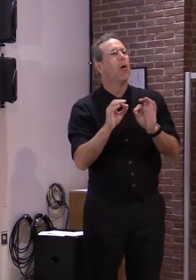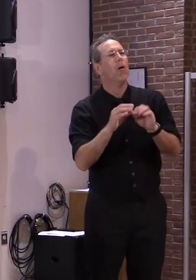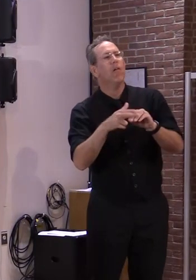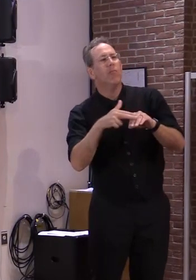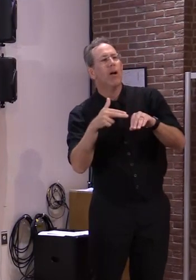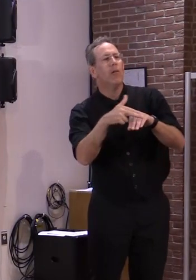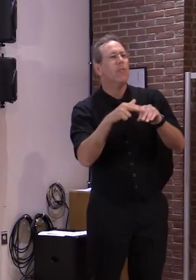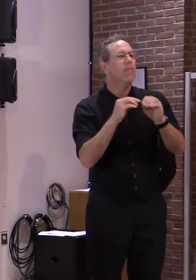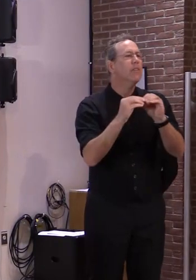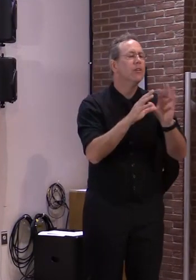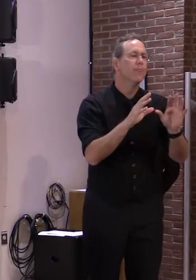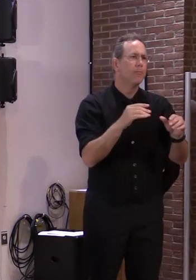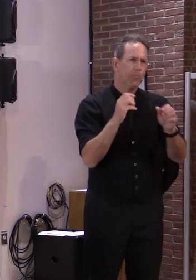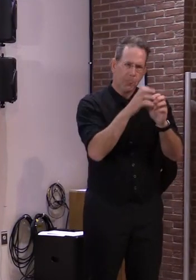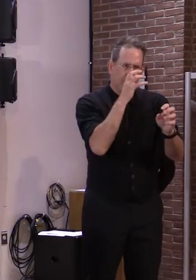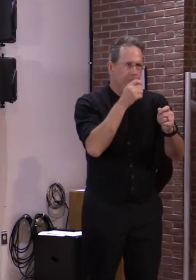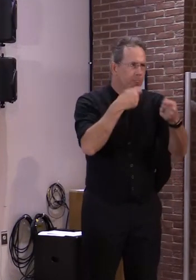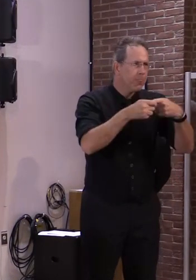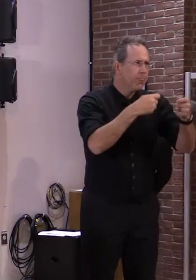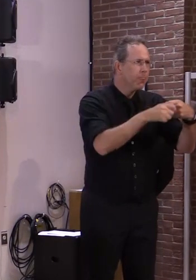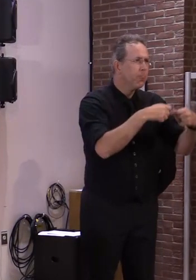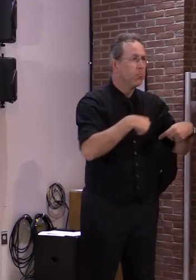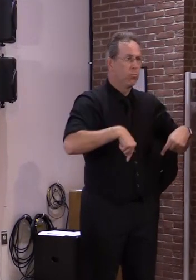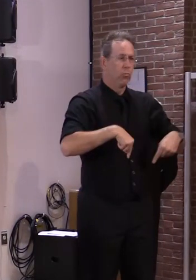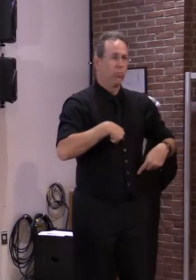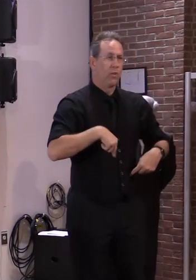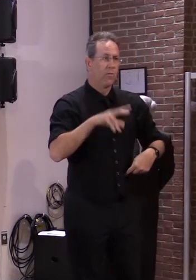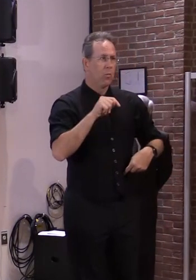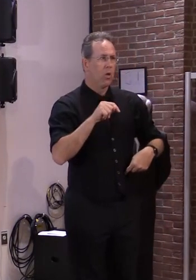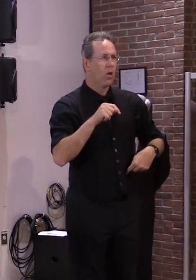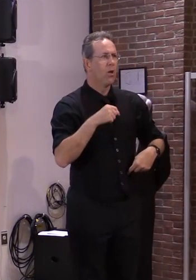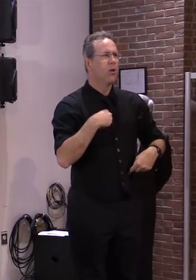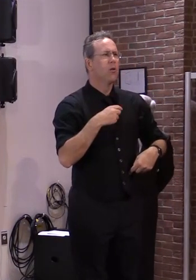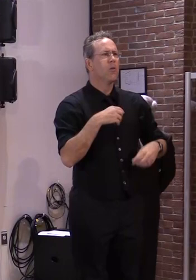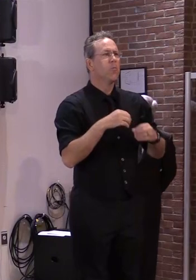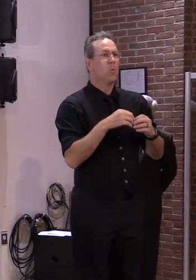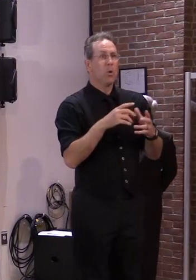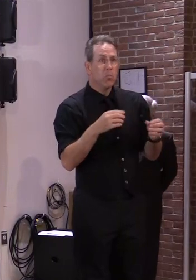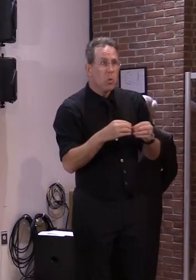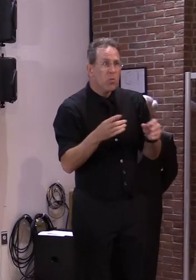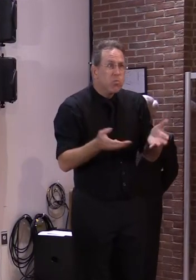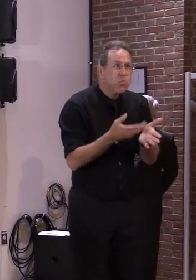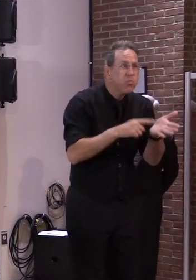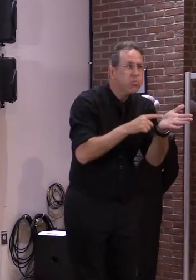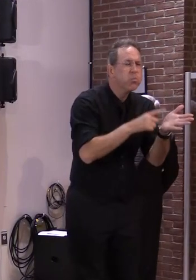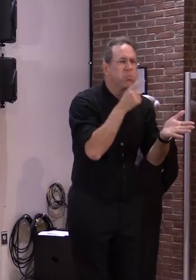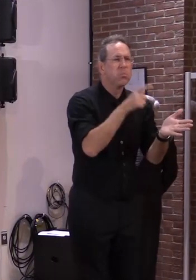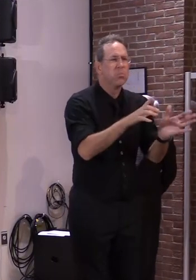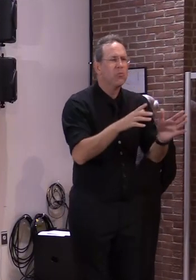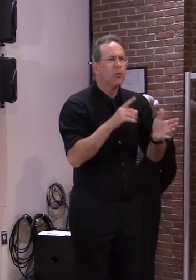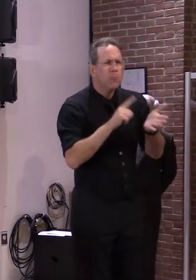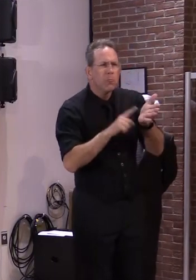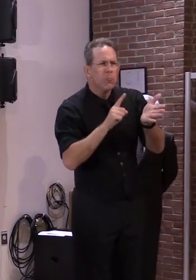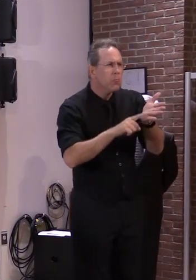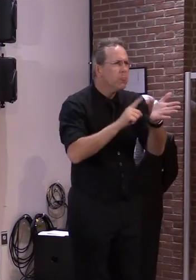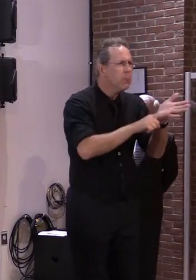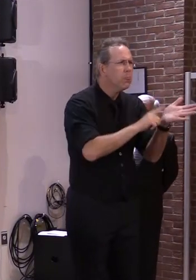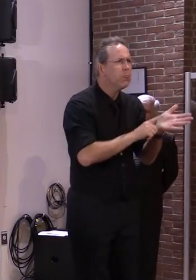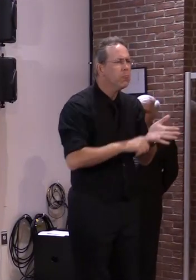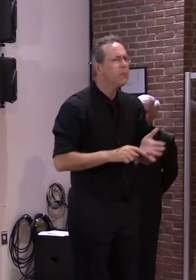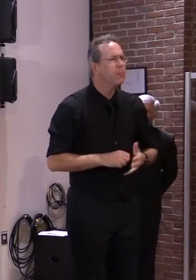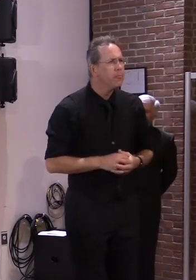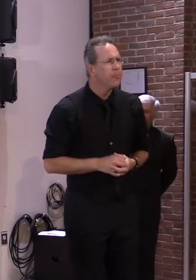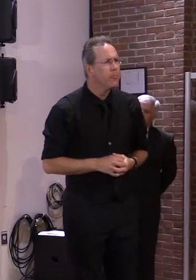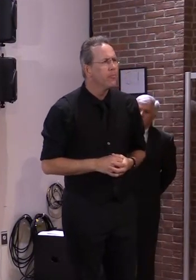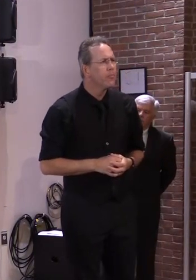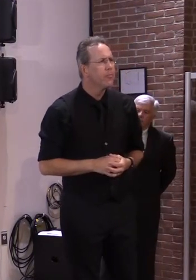don't believe that we'll need to do anything more than we're doing already. But I'd be happy to put Secretary Flynn